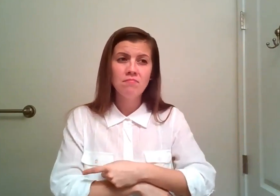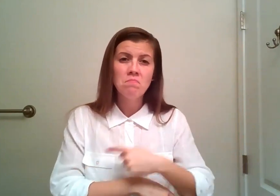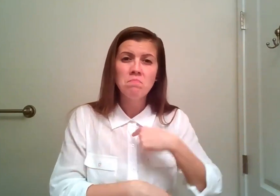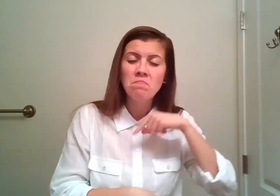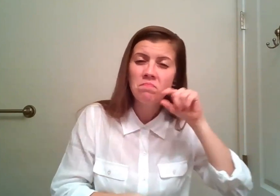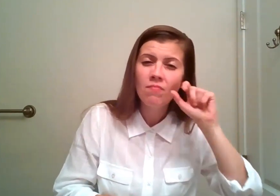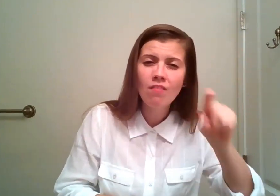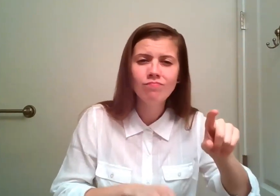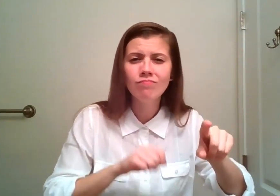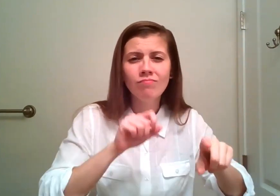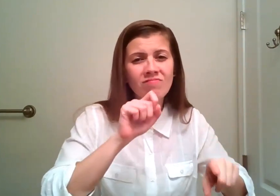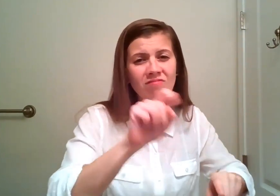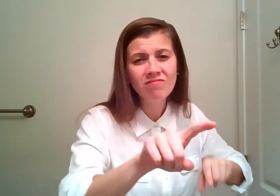The next day,